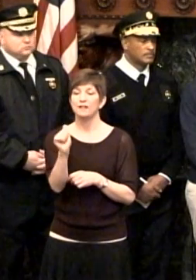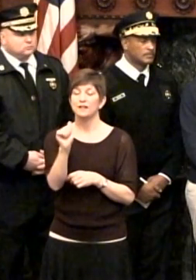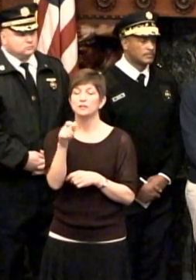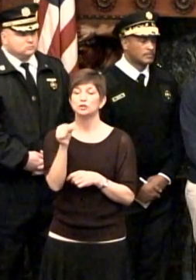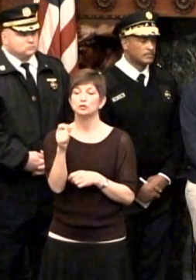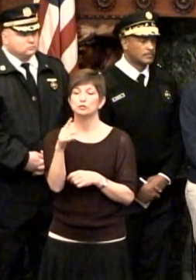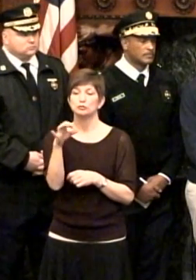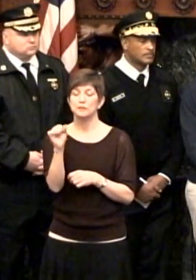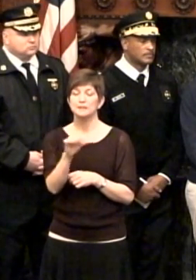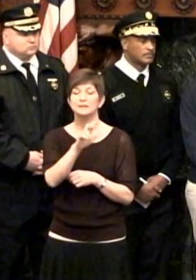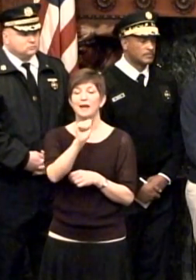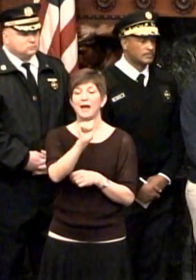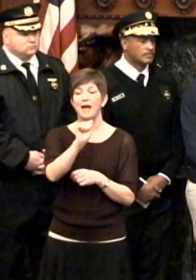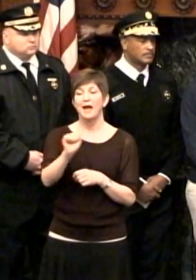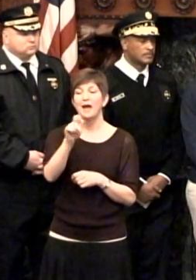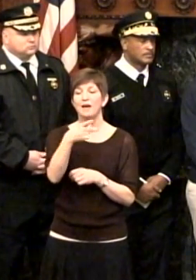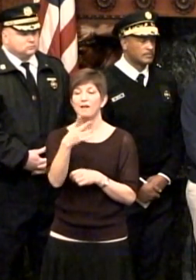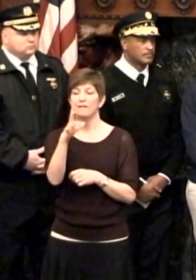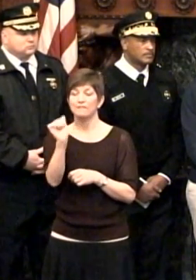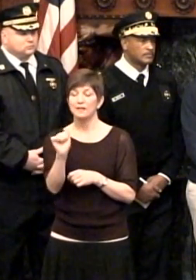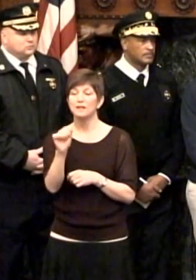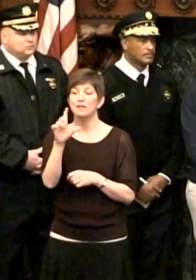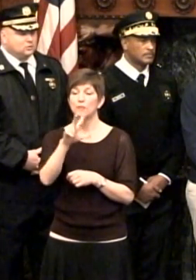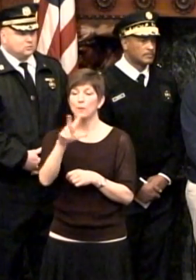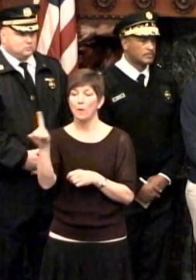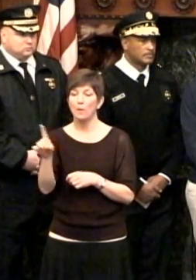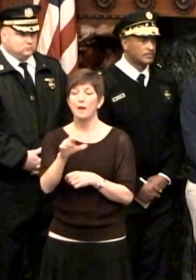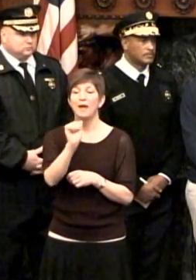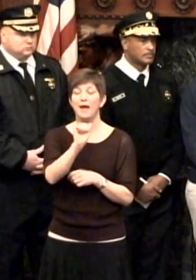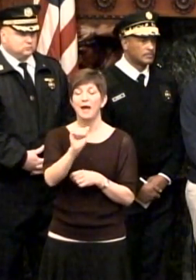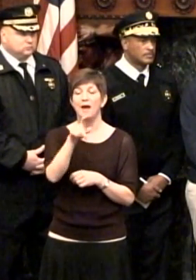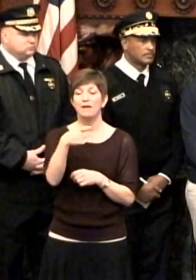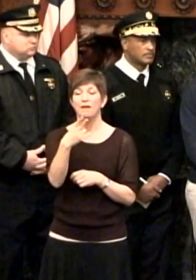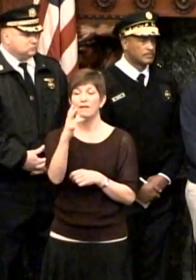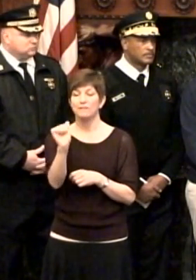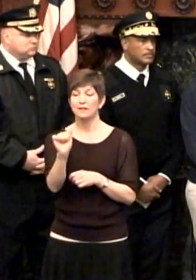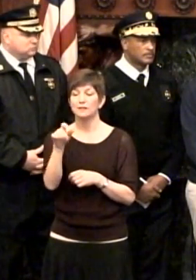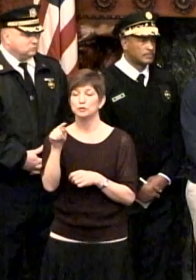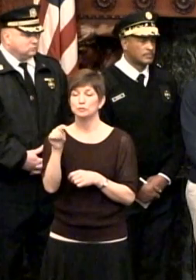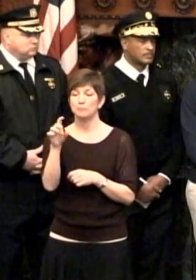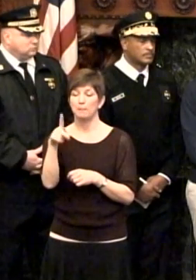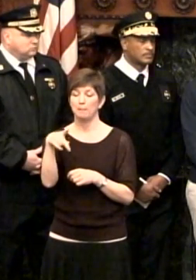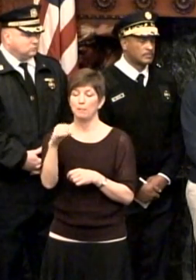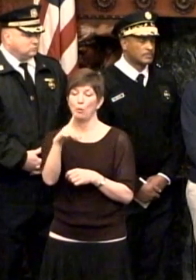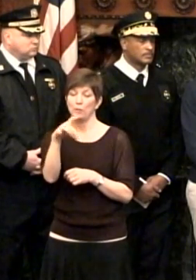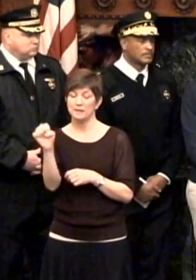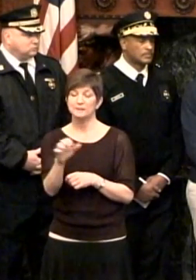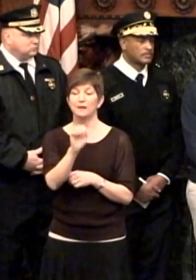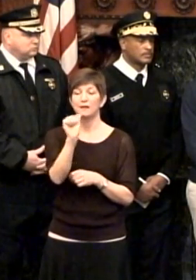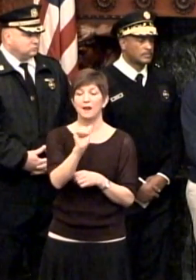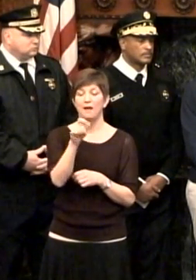Phila 311, at Phila Police, and at Phila Fire Department.